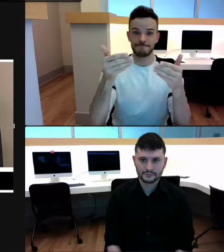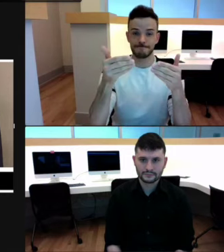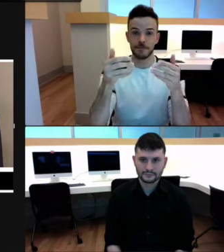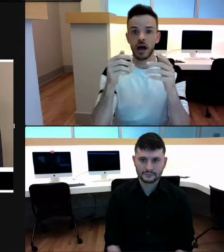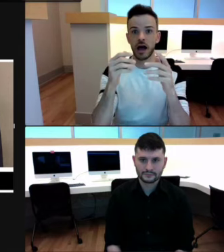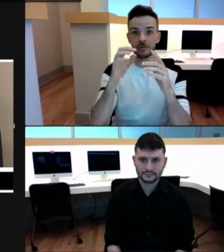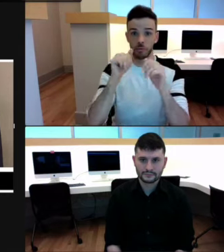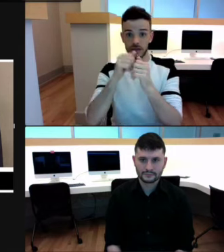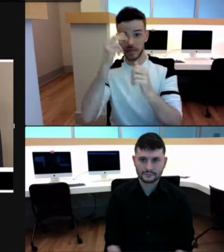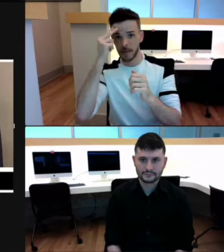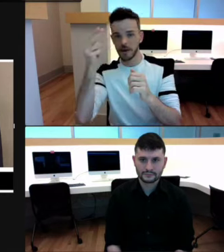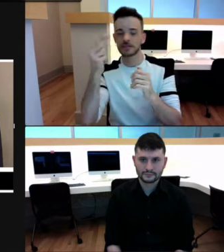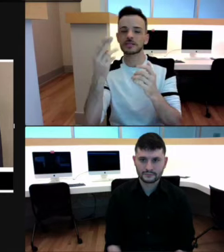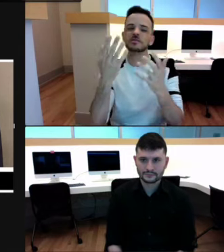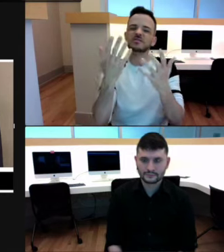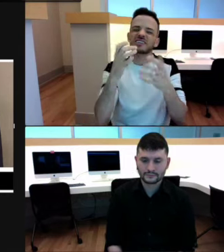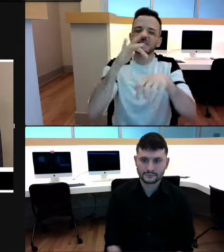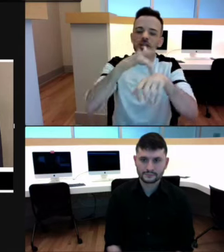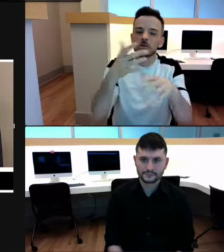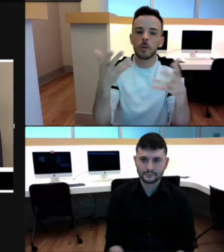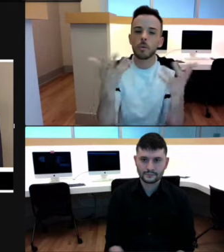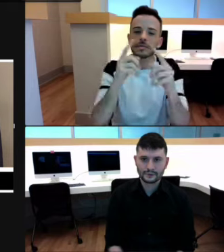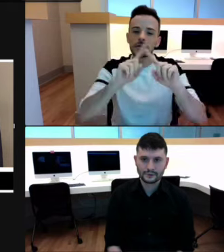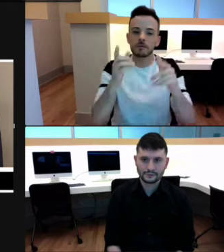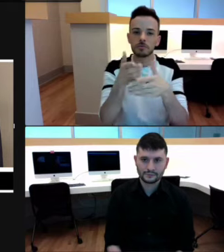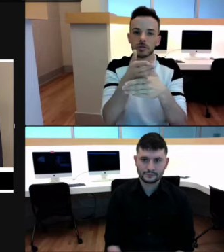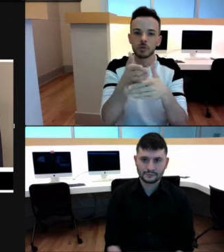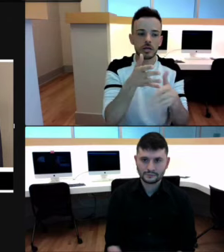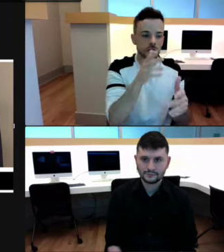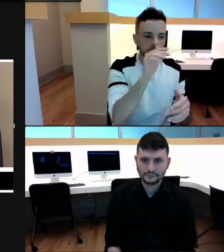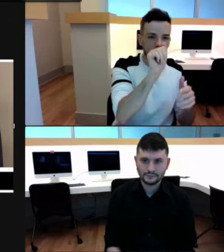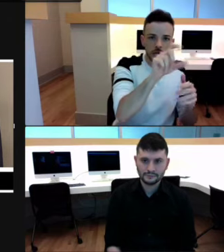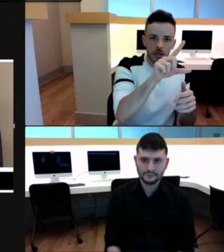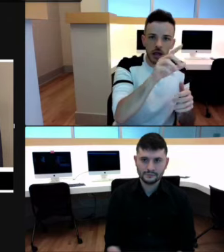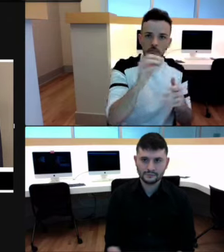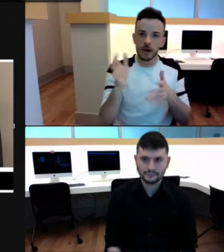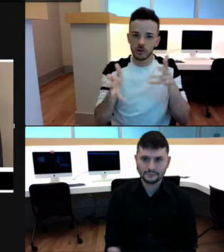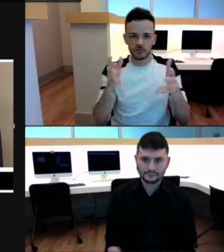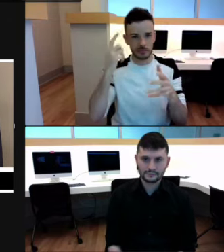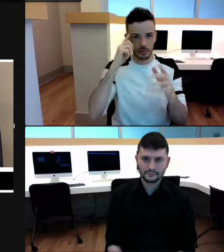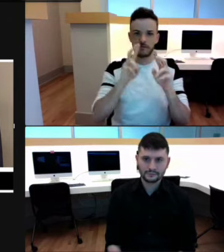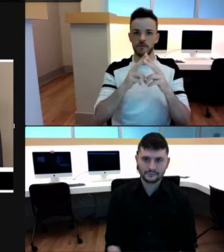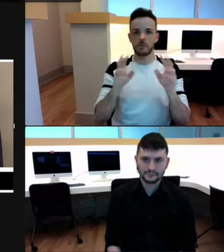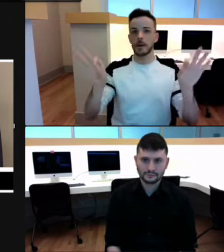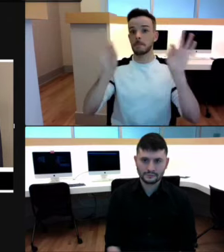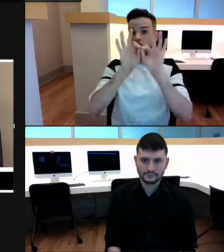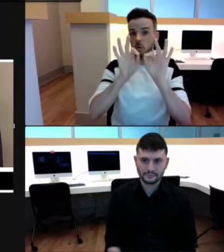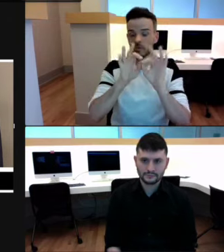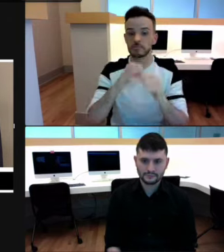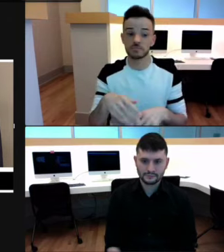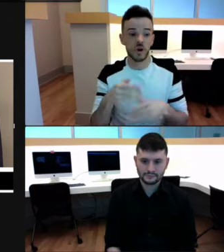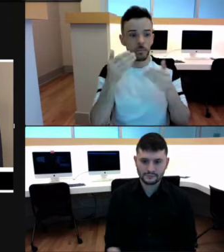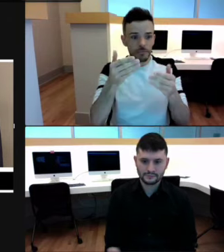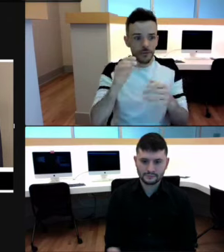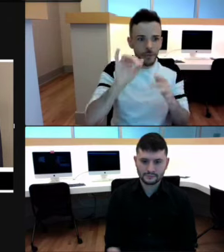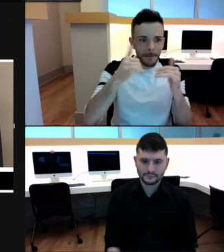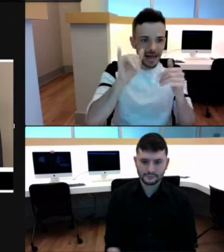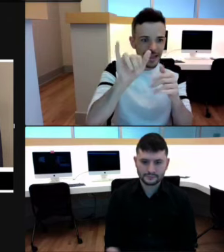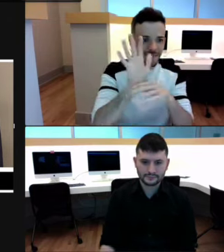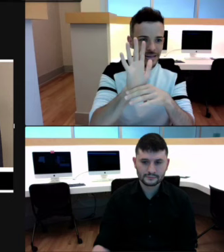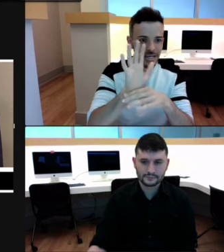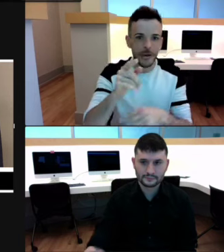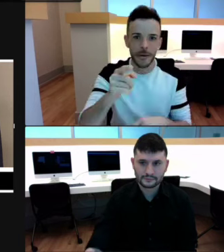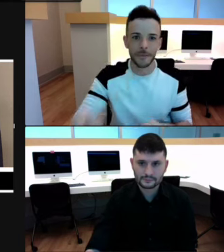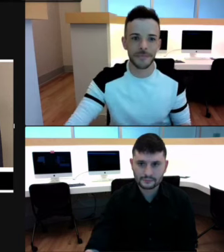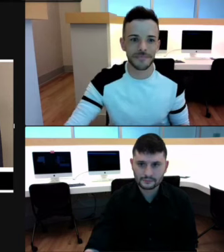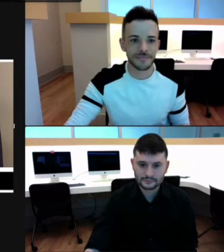And before I proceed with the hypotheses, I just want to touch on what the difference is between ASL and gesture, because it's a very key point.